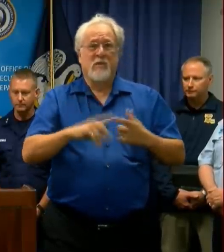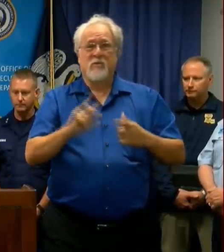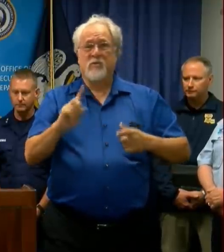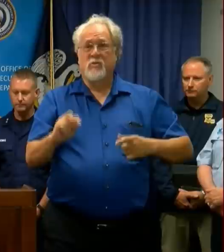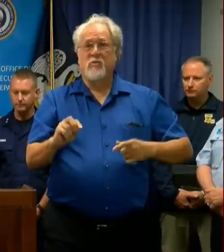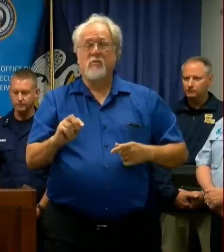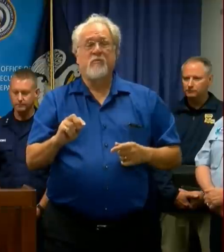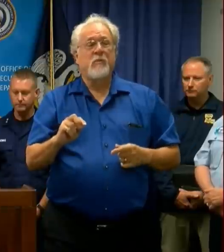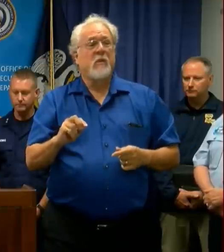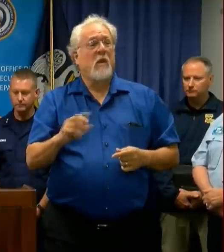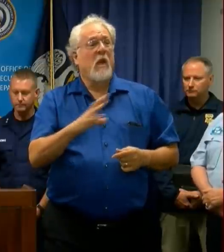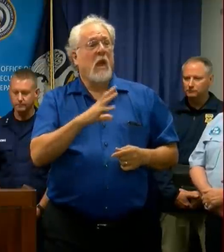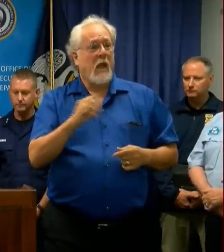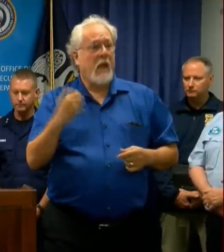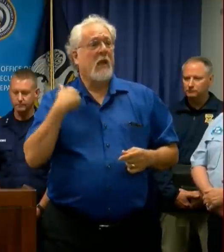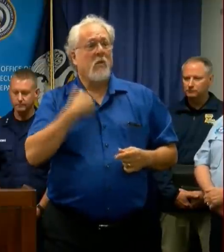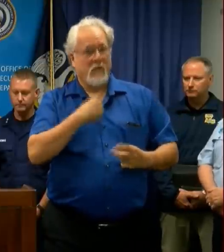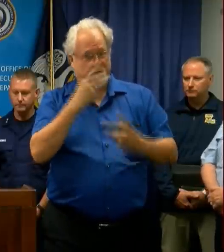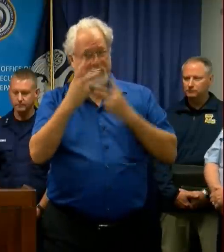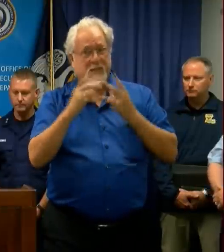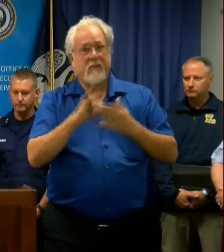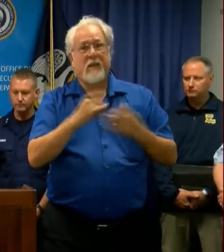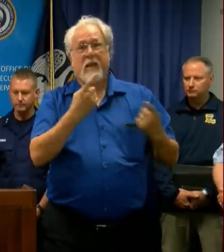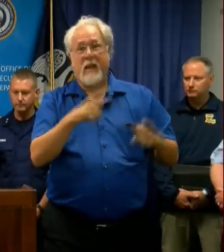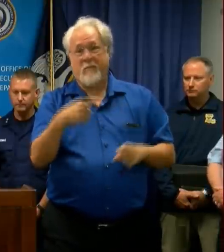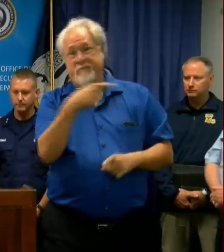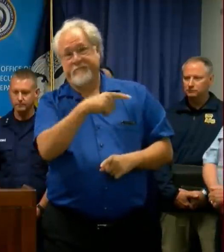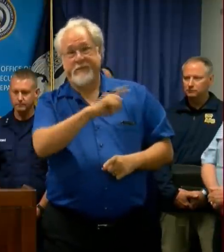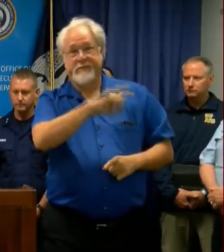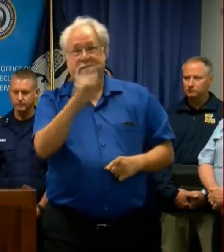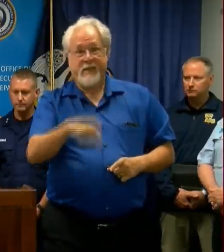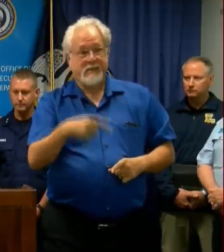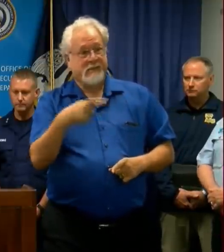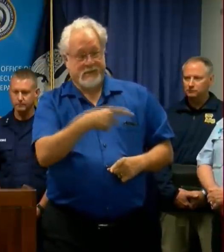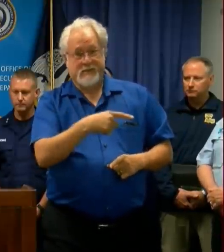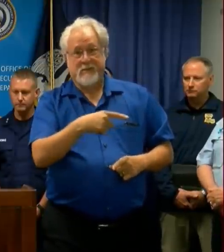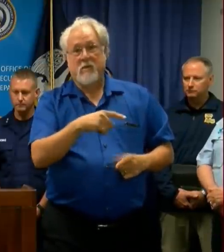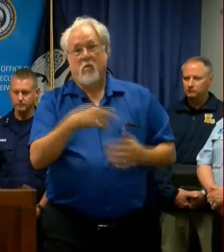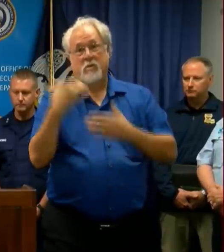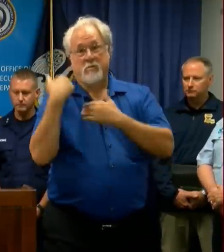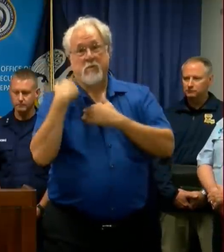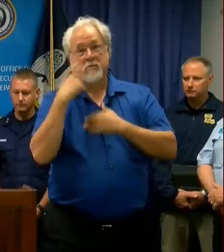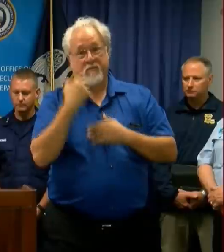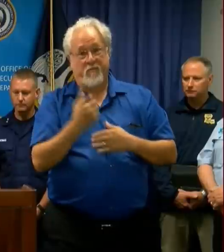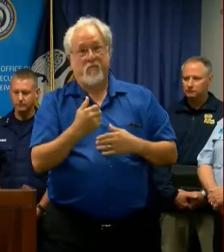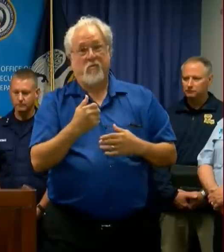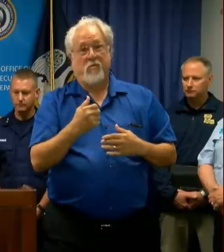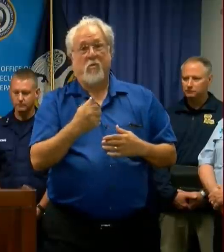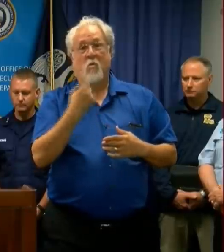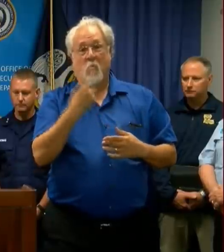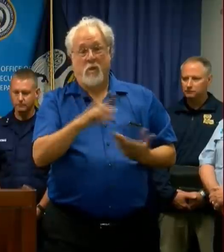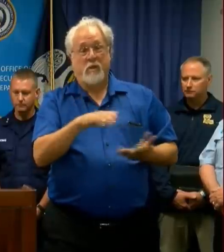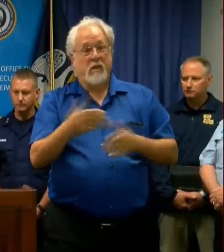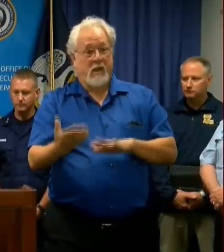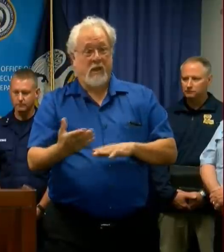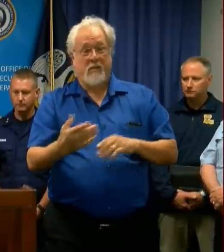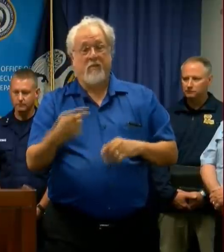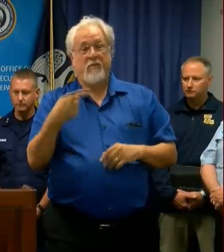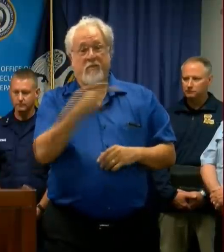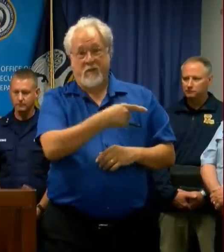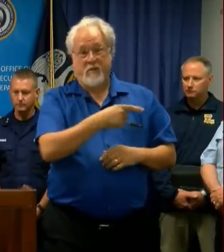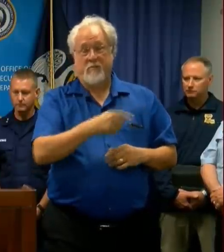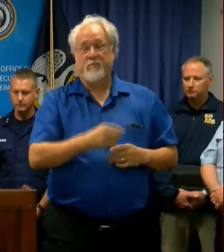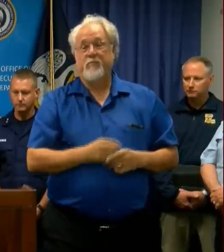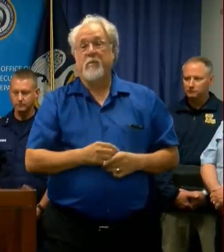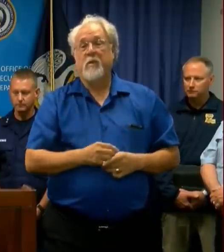to do, and we've seen that play out now in Texas, where that was responsible for at least one fatality over there as